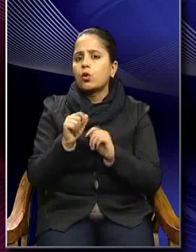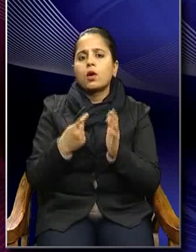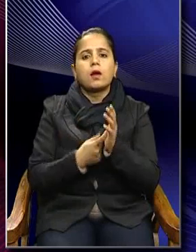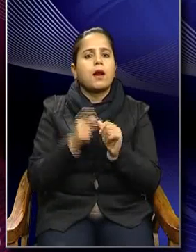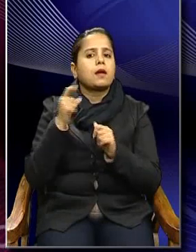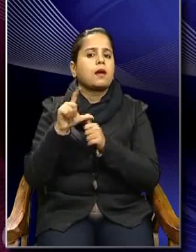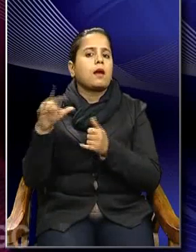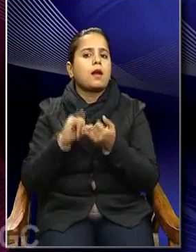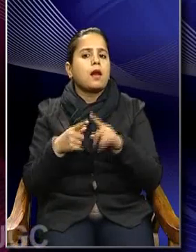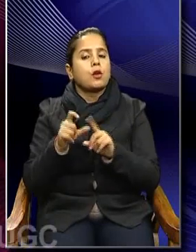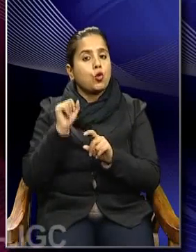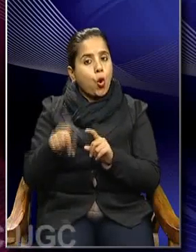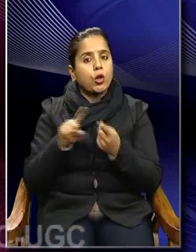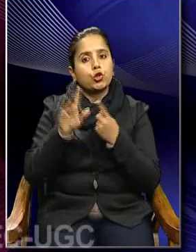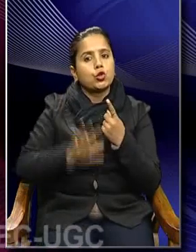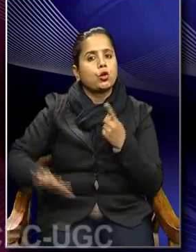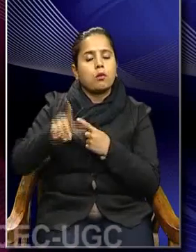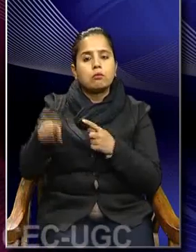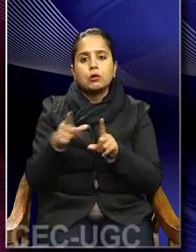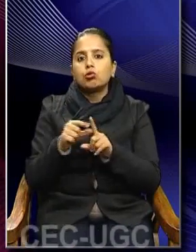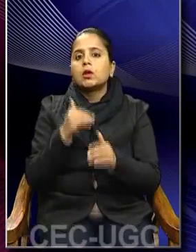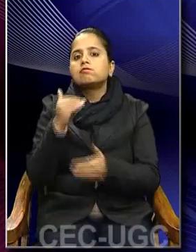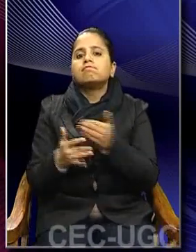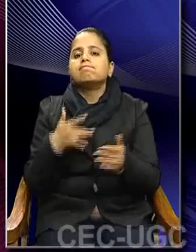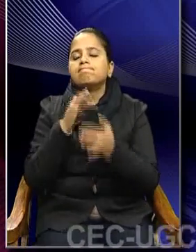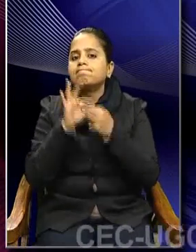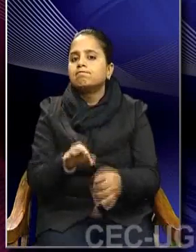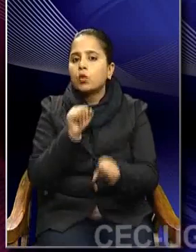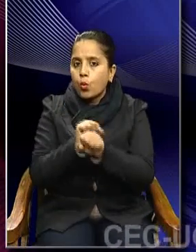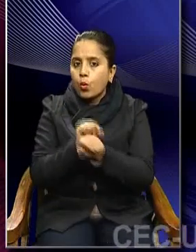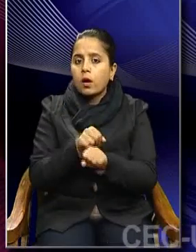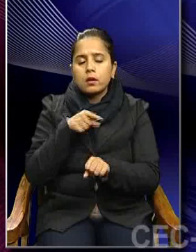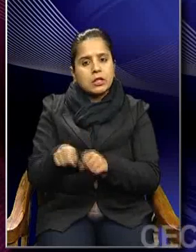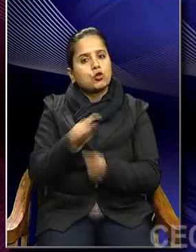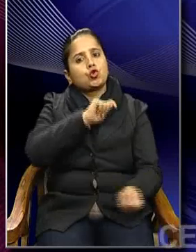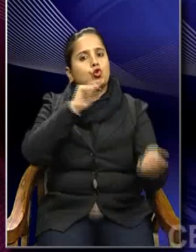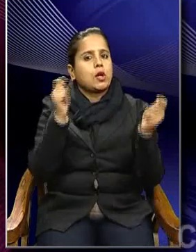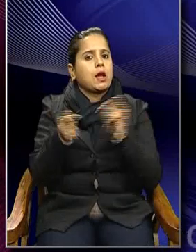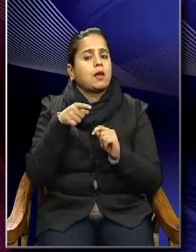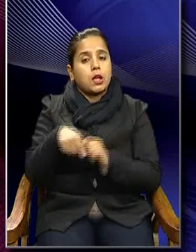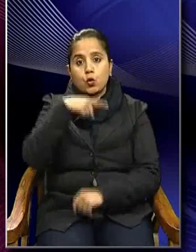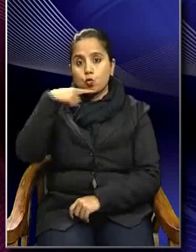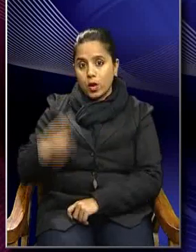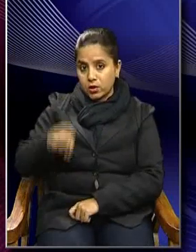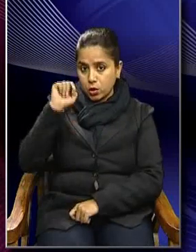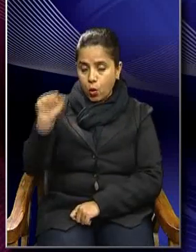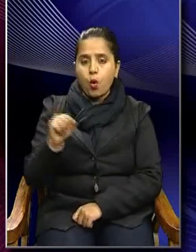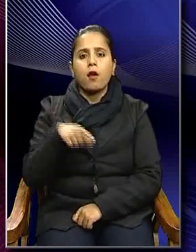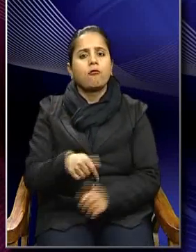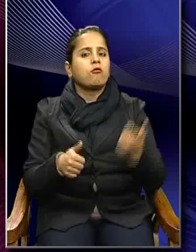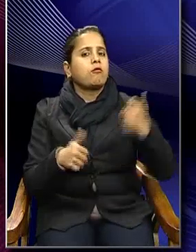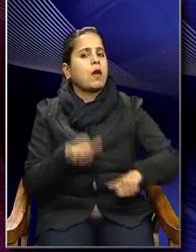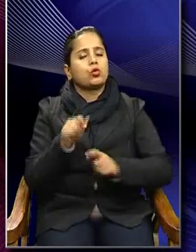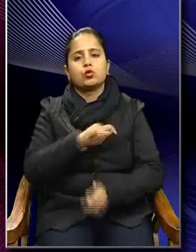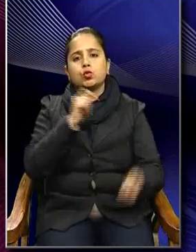that these political regimes have to deal with. And therefore, revolutions in Russia and failed